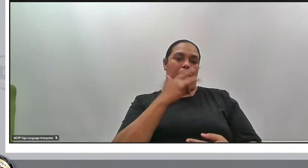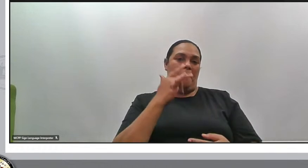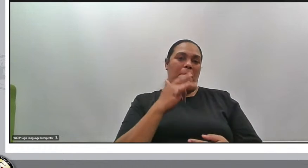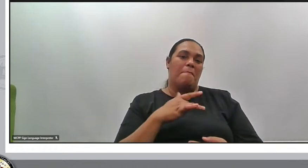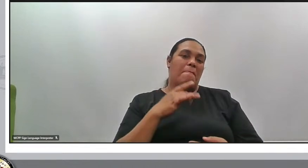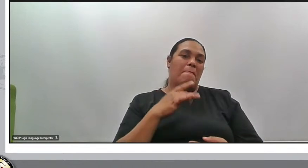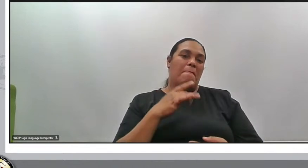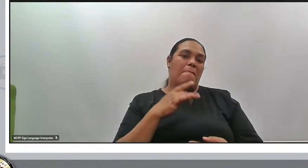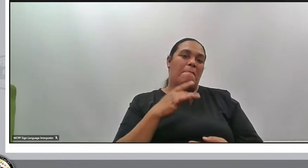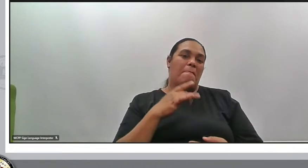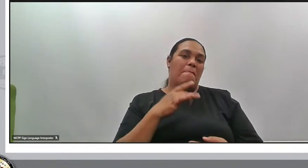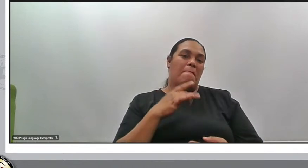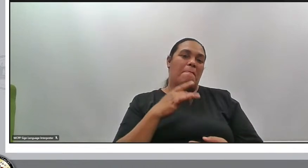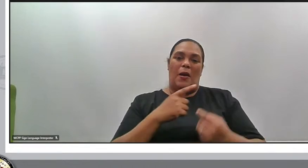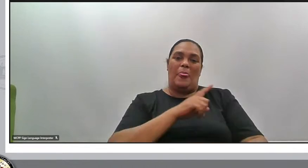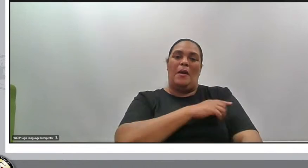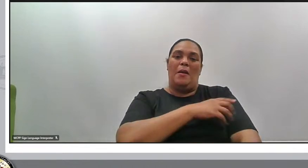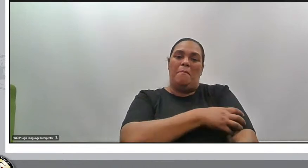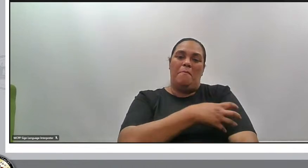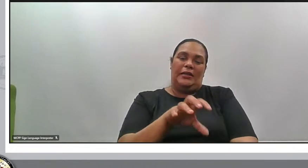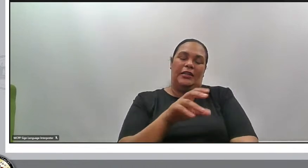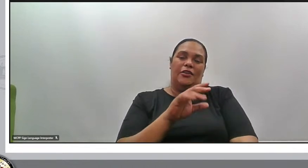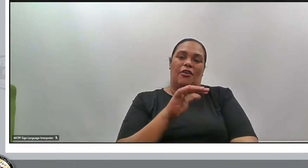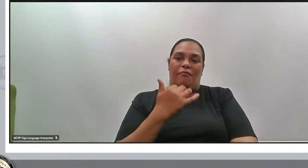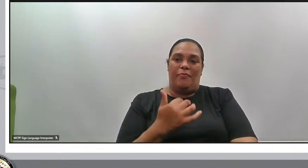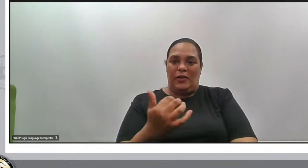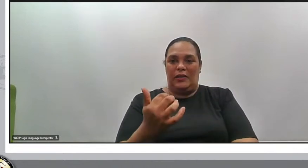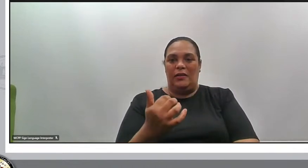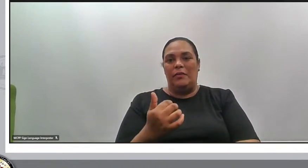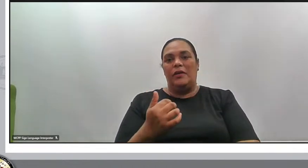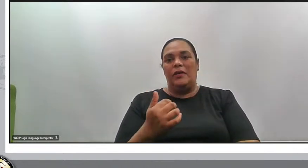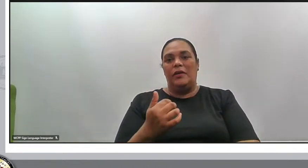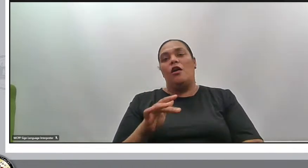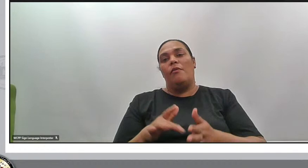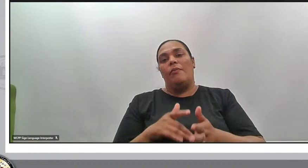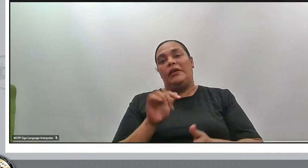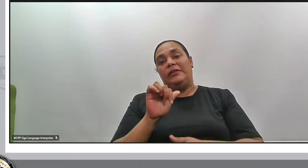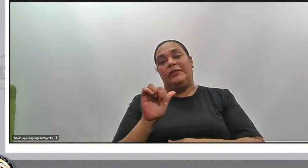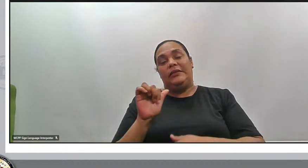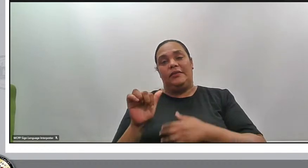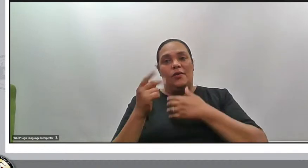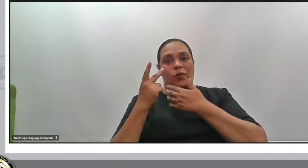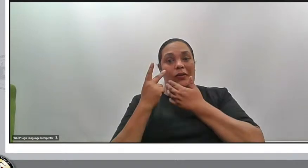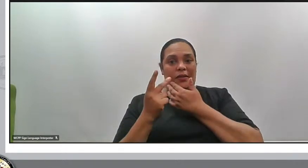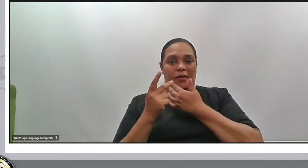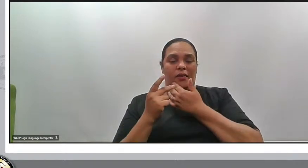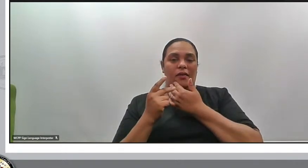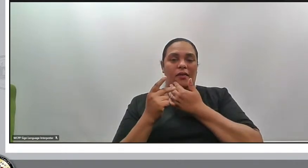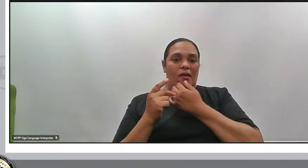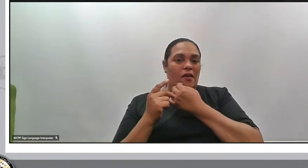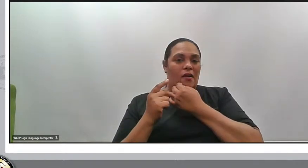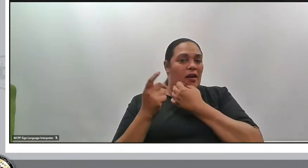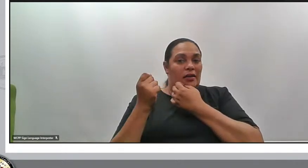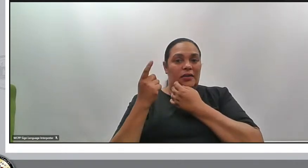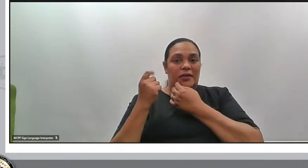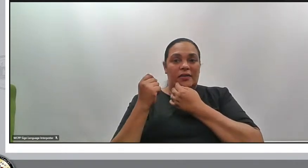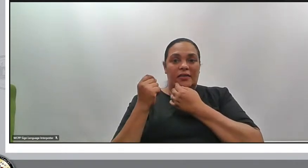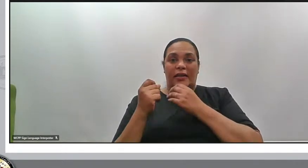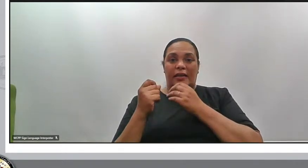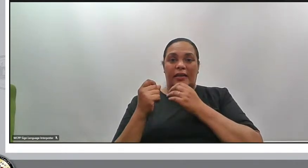when she speaks about the mandate of Parliament. On page 66, we see that understanding